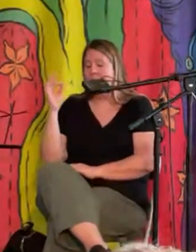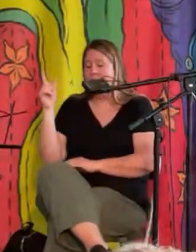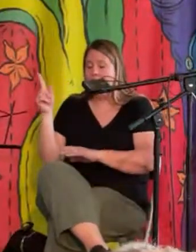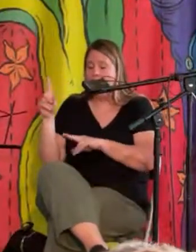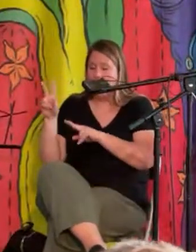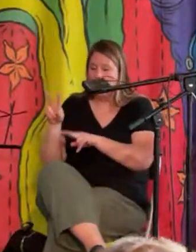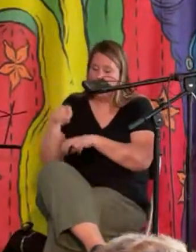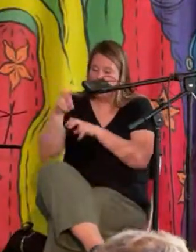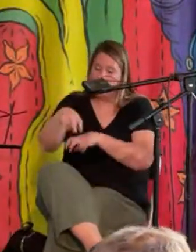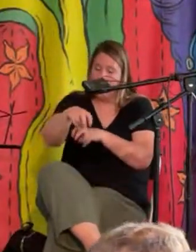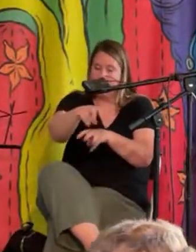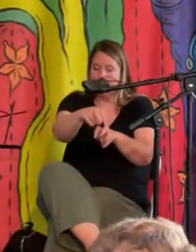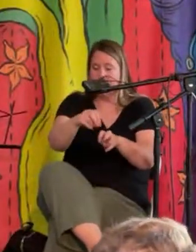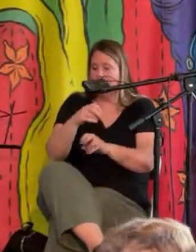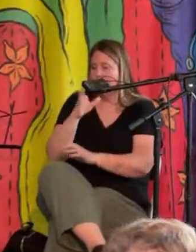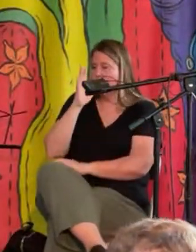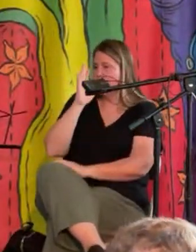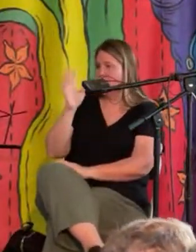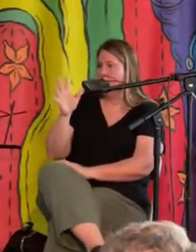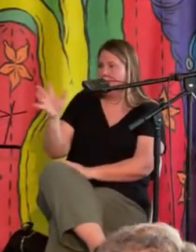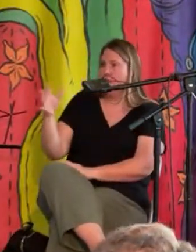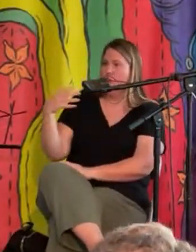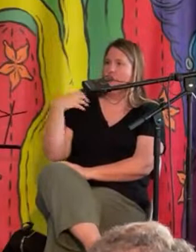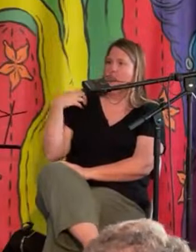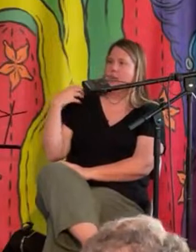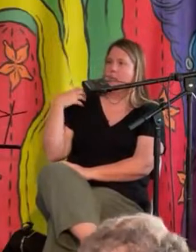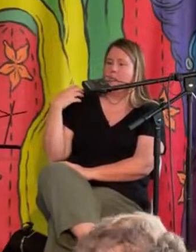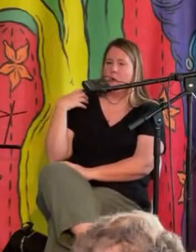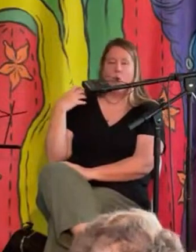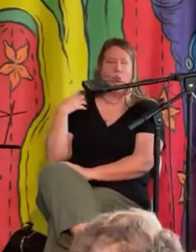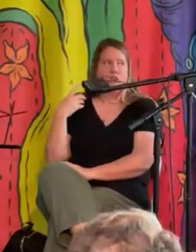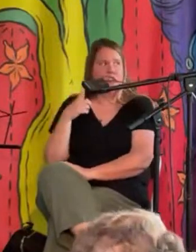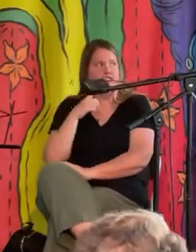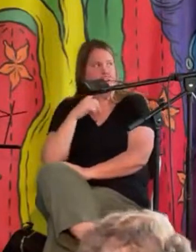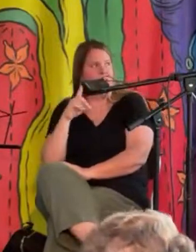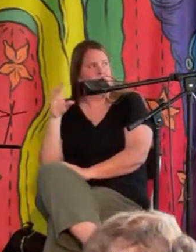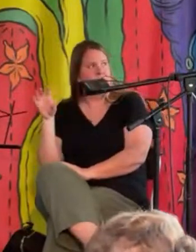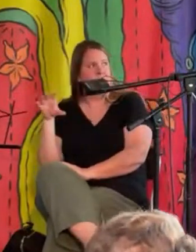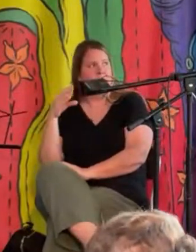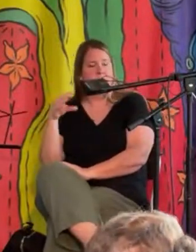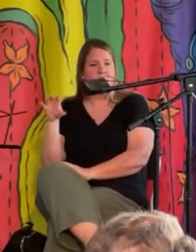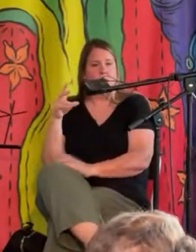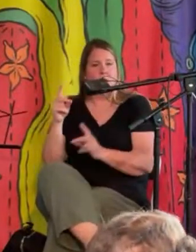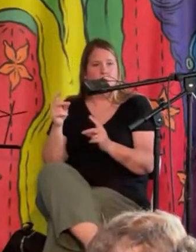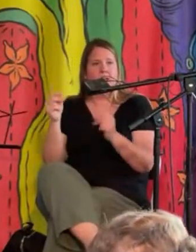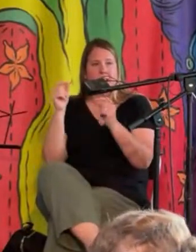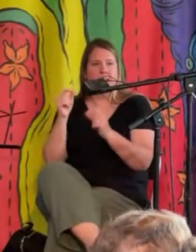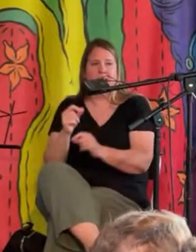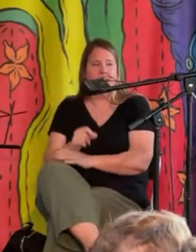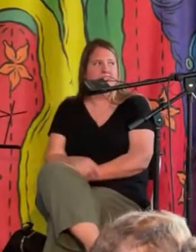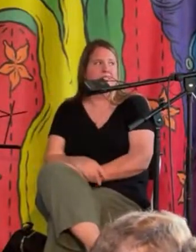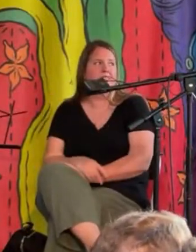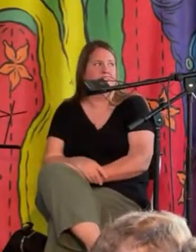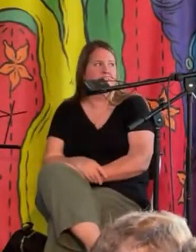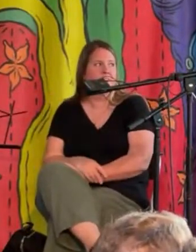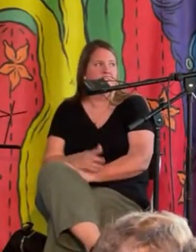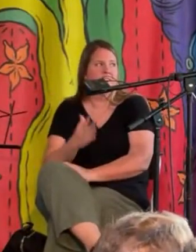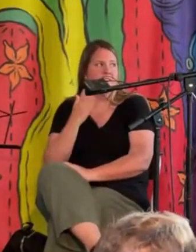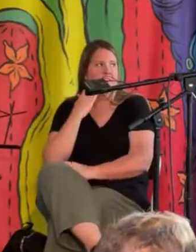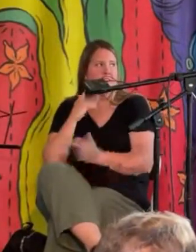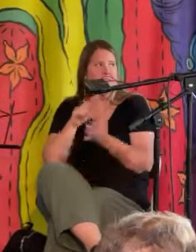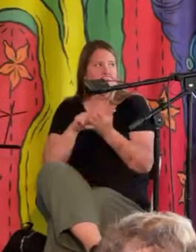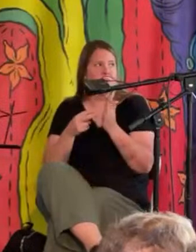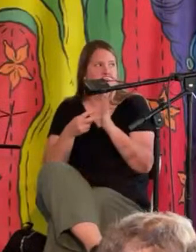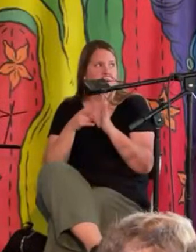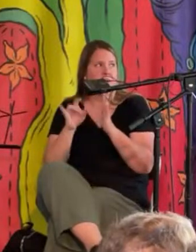quickly by, and the grandmother on the pushes, not a good idea to go so quickly. You know what I mean? That's